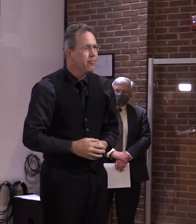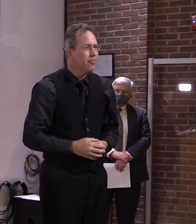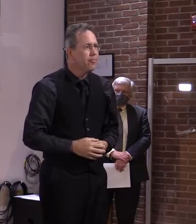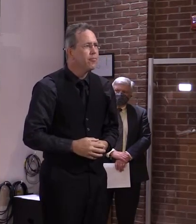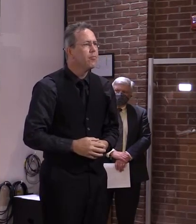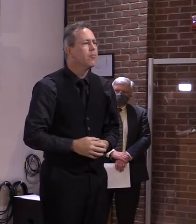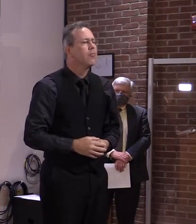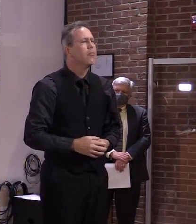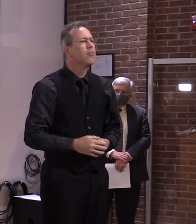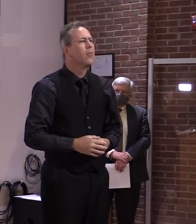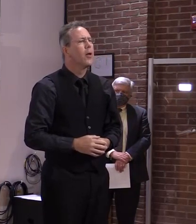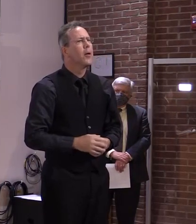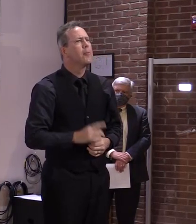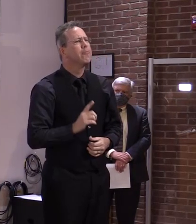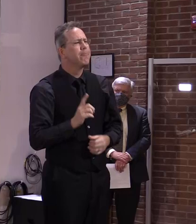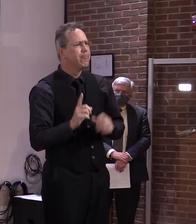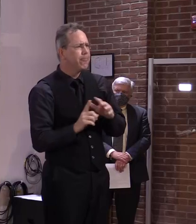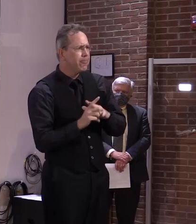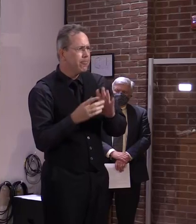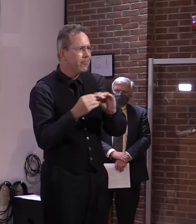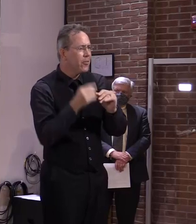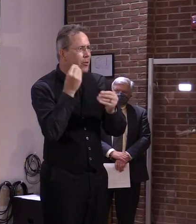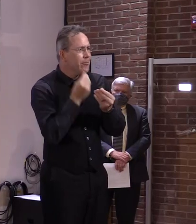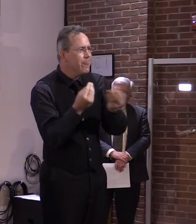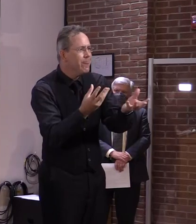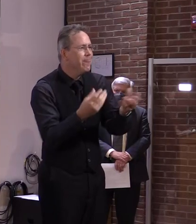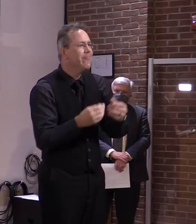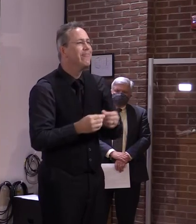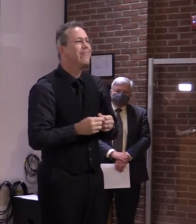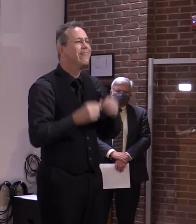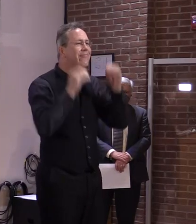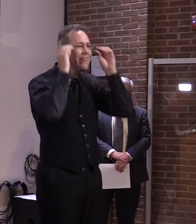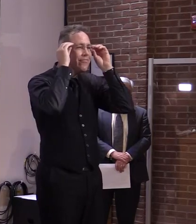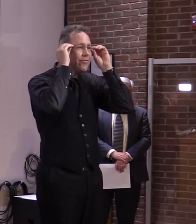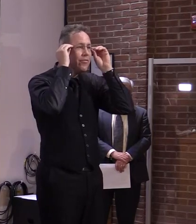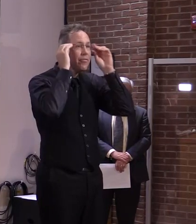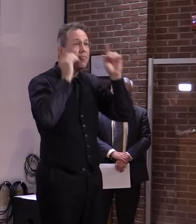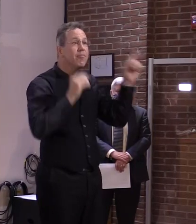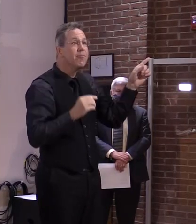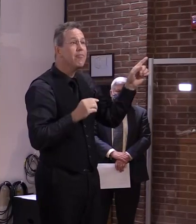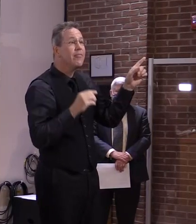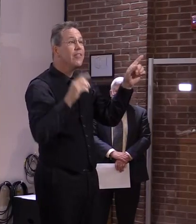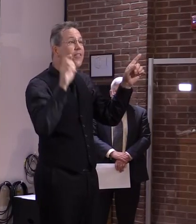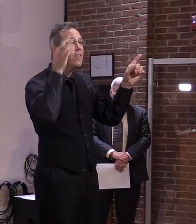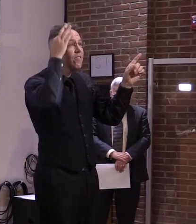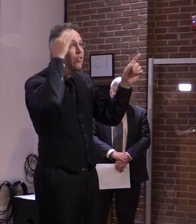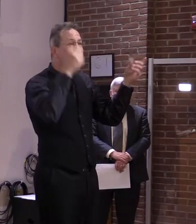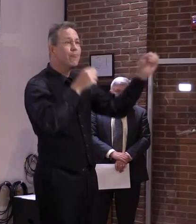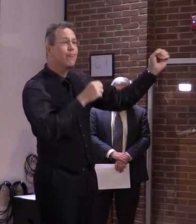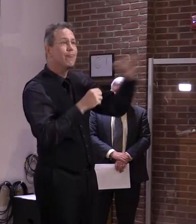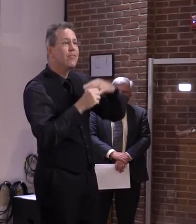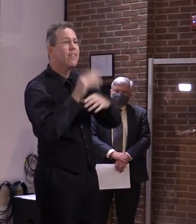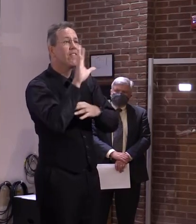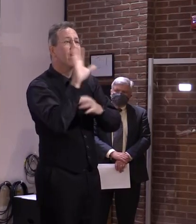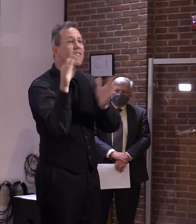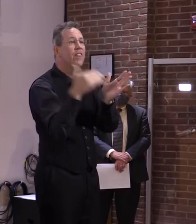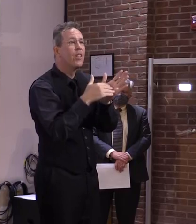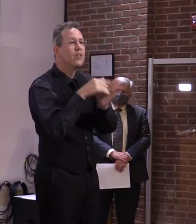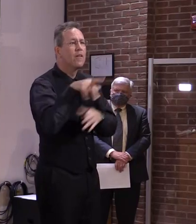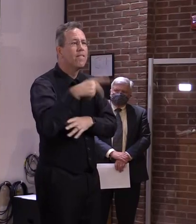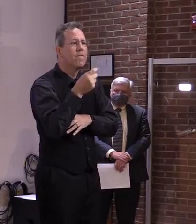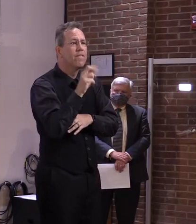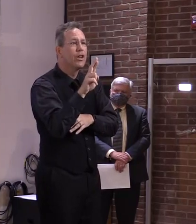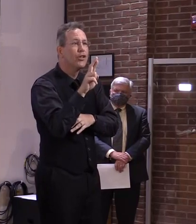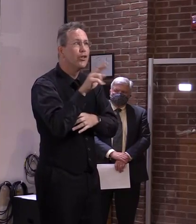an additional 5,000 Pfizer doses next week, thanks to the new federal pooling system. And I want